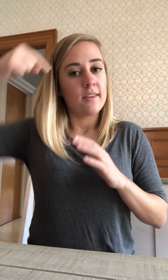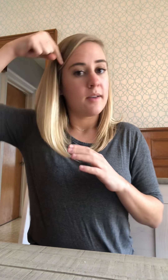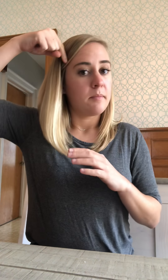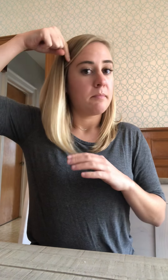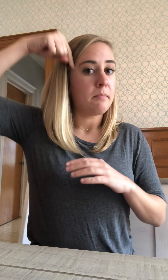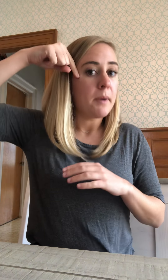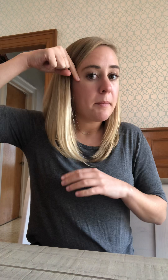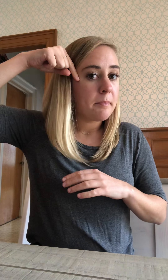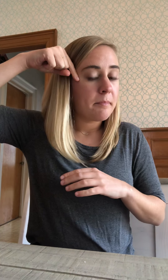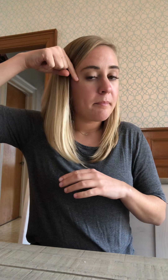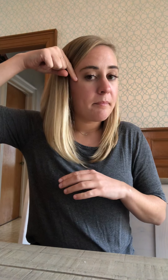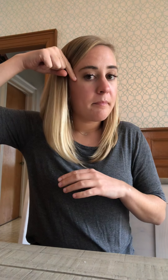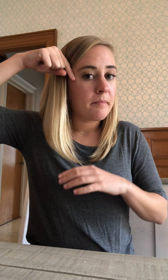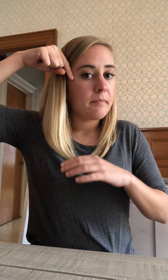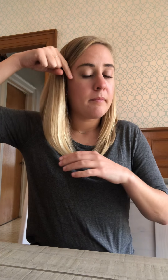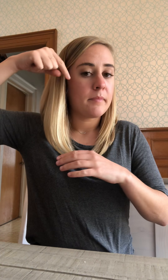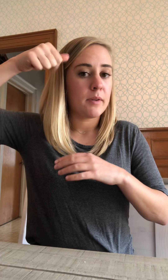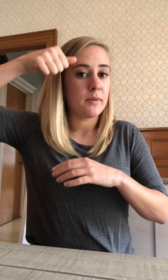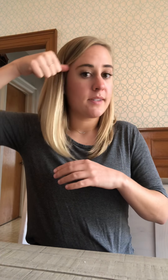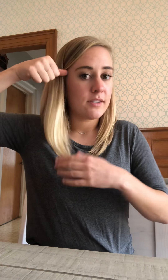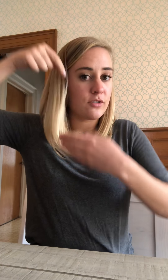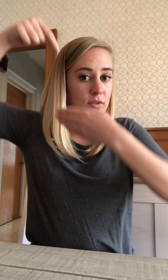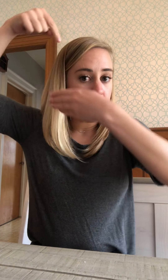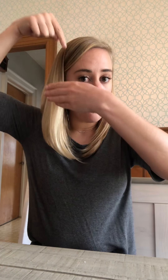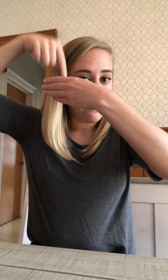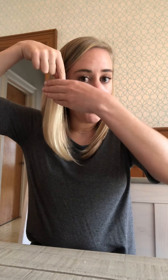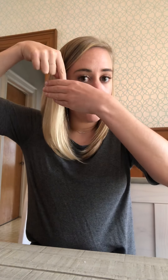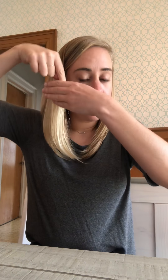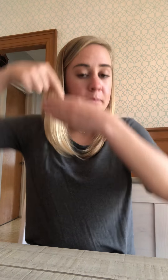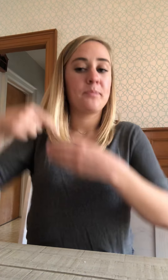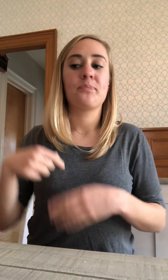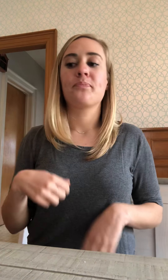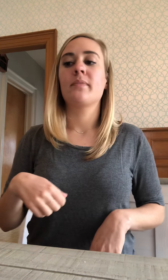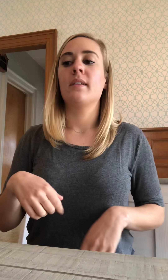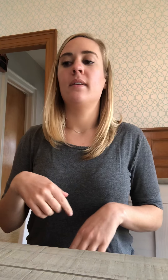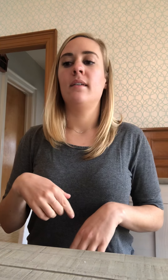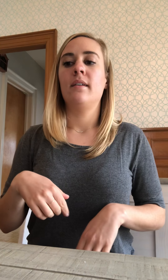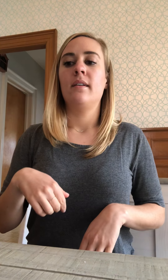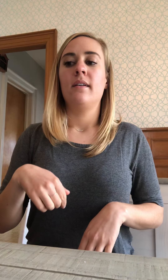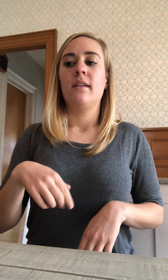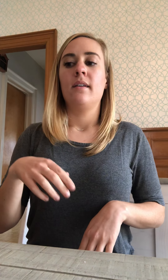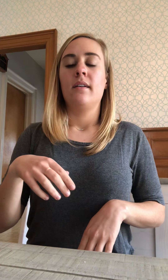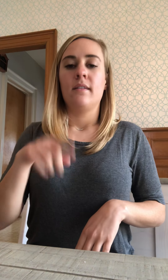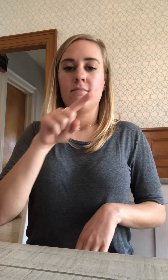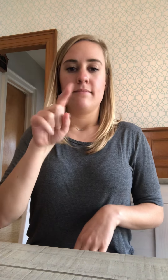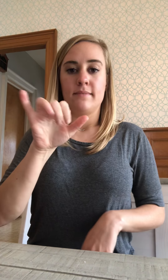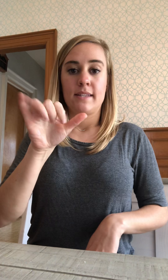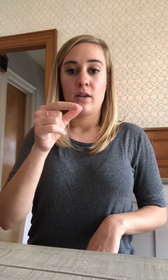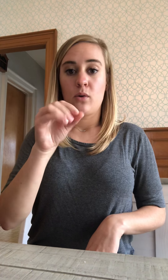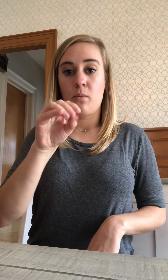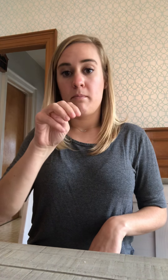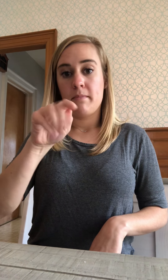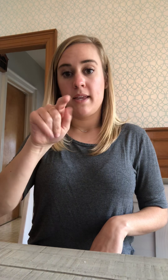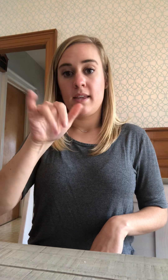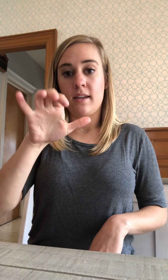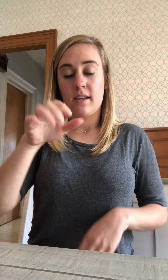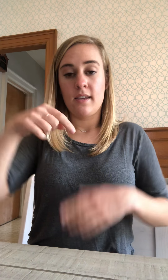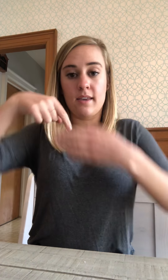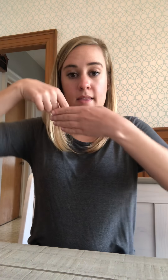that incision right underneath the zygomatic arch and pop it out laterally. Sometimes